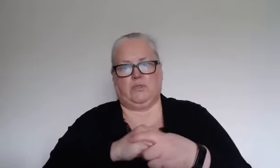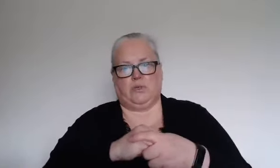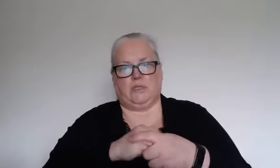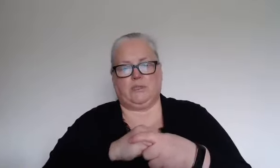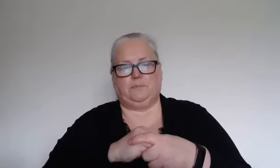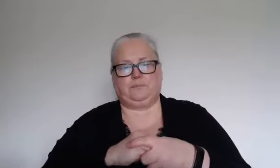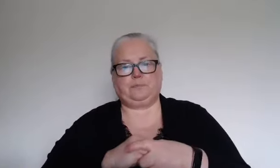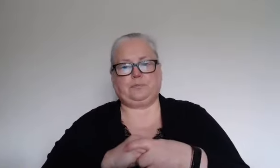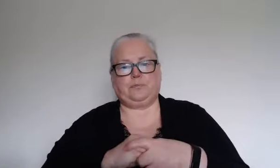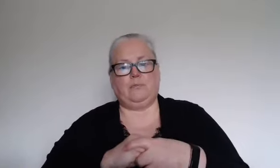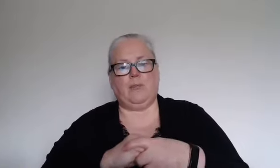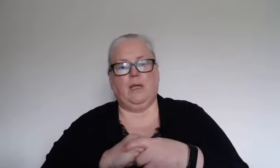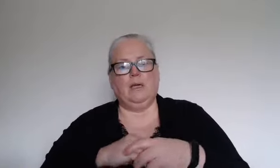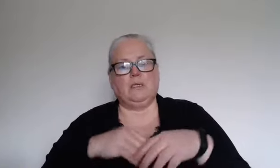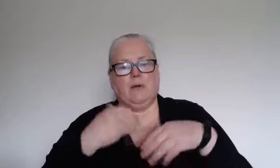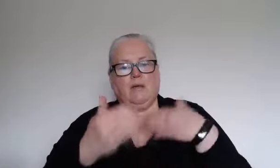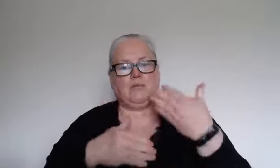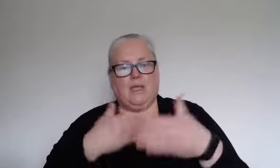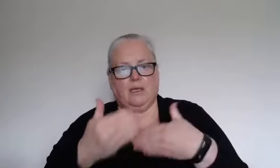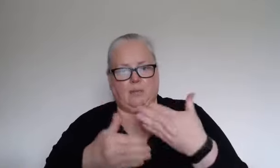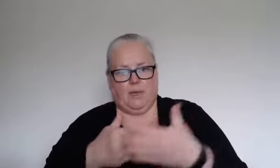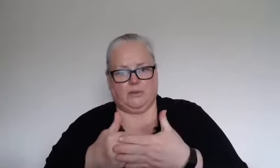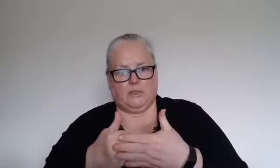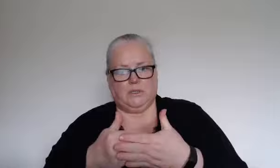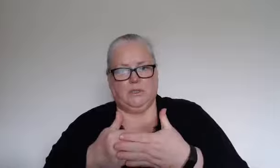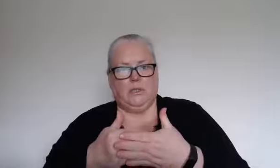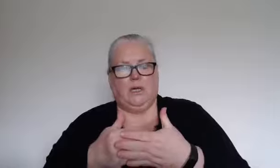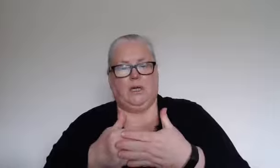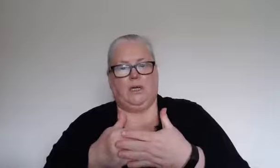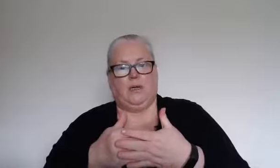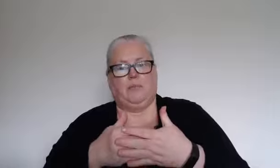stressed. So have a think about,